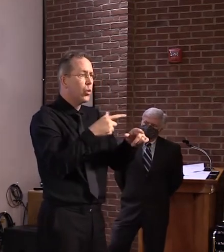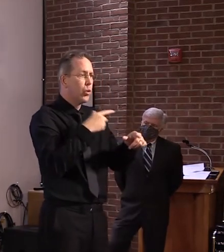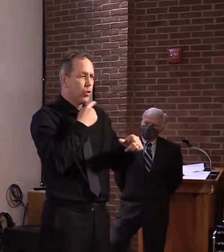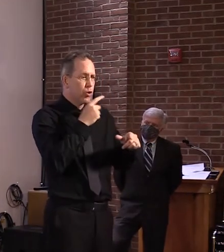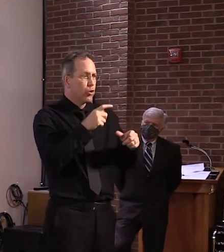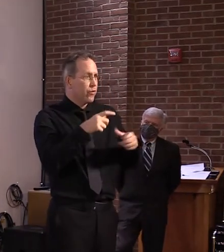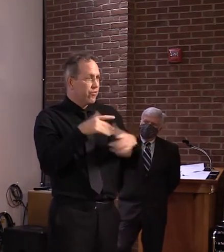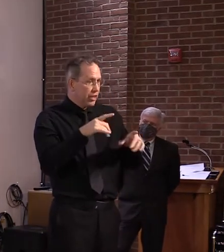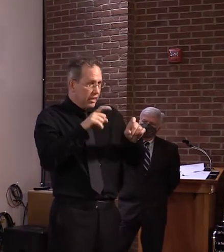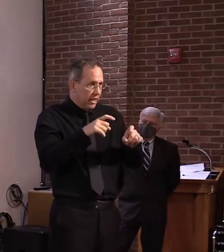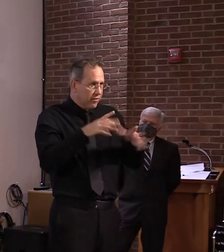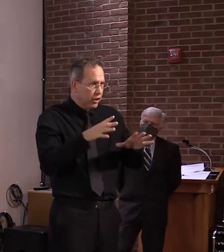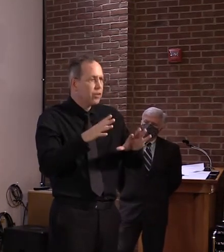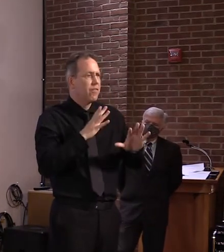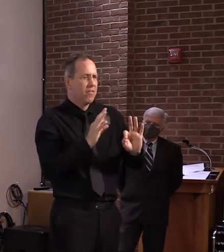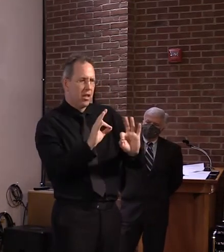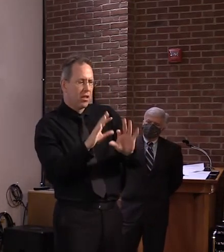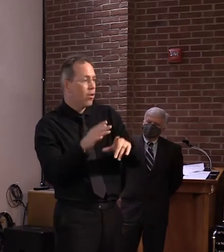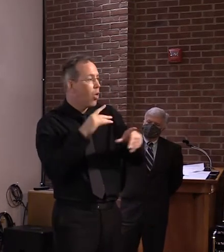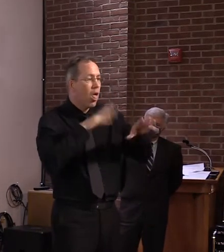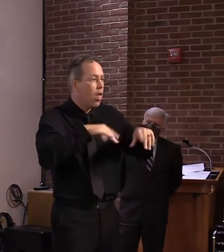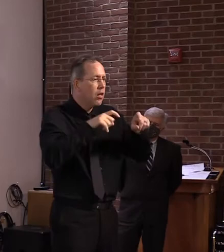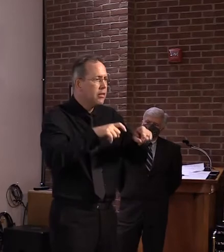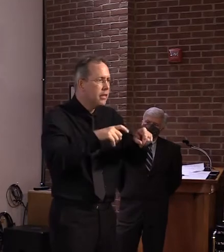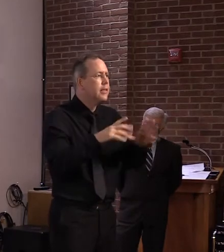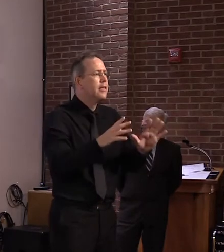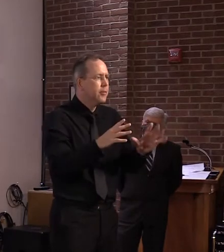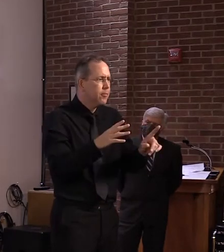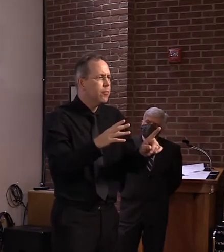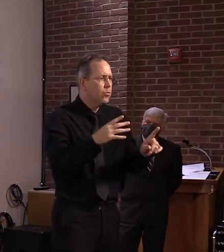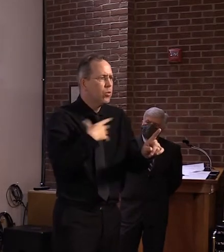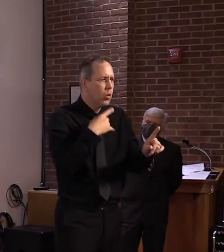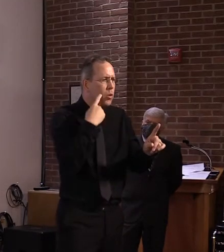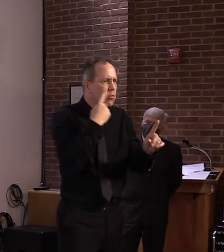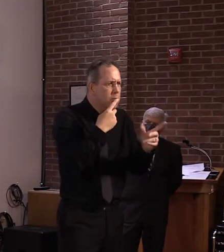tested, so I could give you a better idea about that as well.